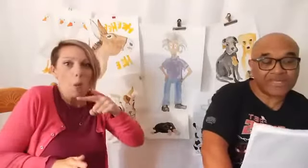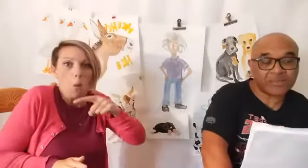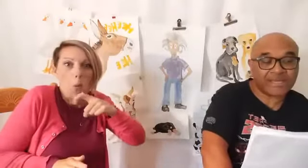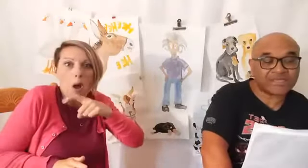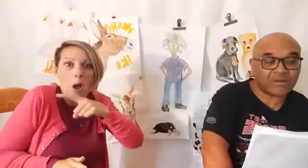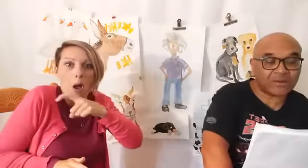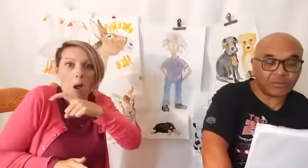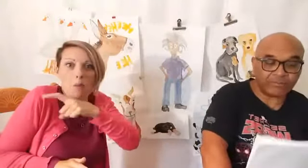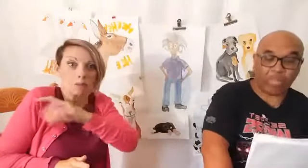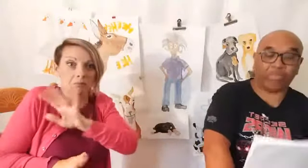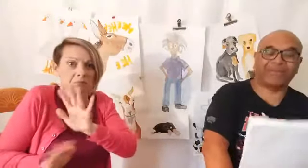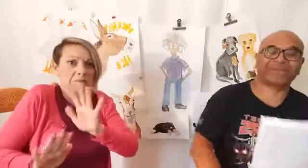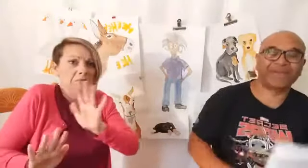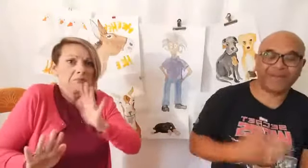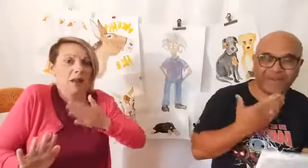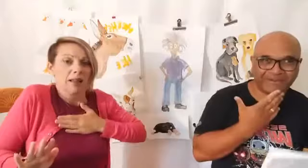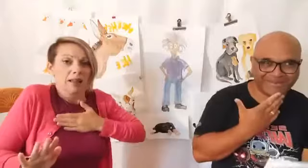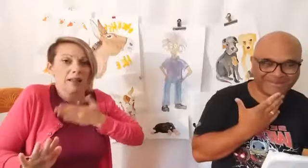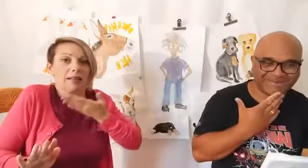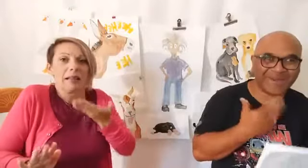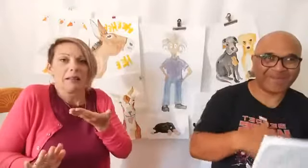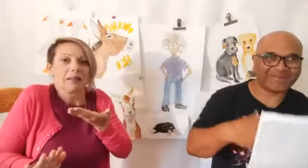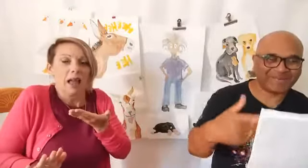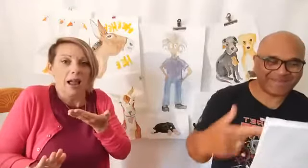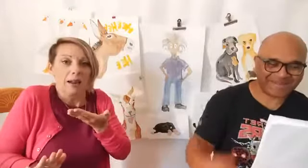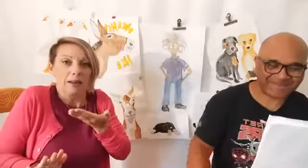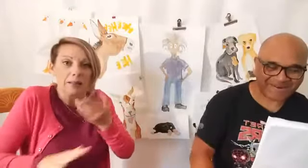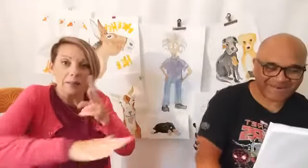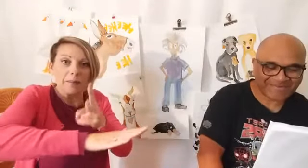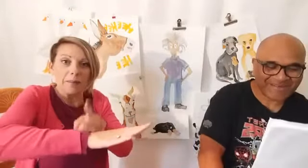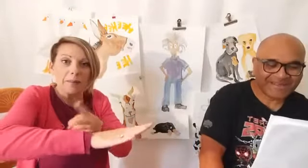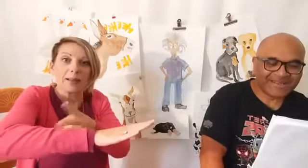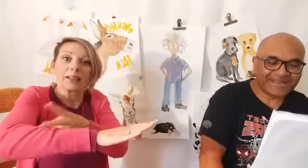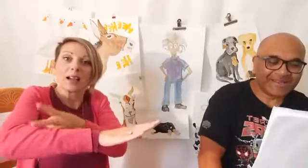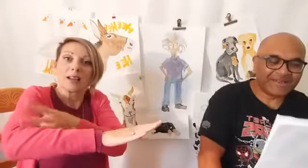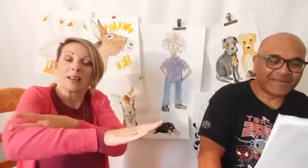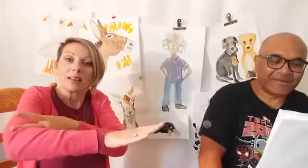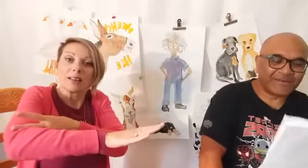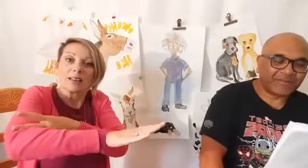Pyweasel lets... Oh, excuse me, I'm jumping back a paragraph.